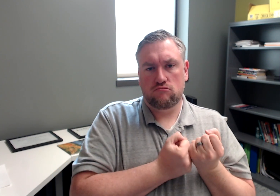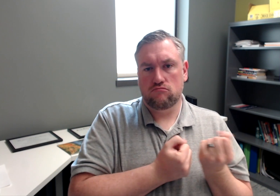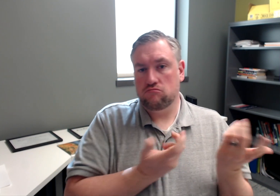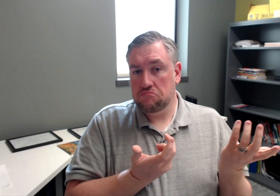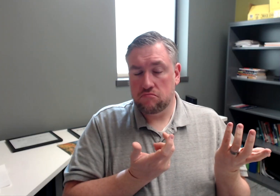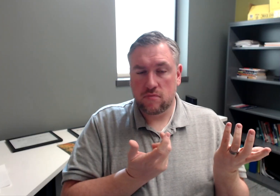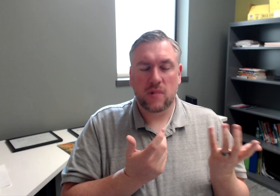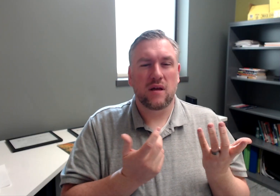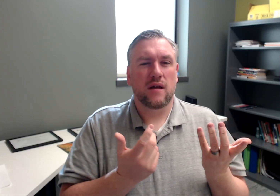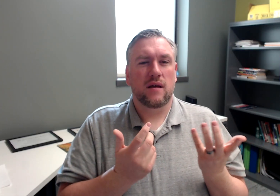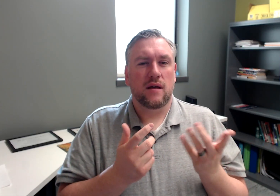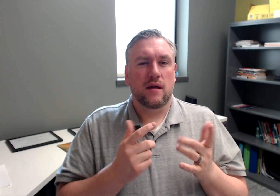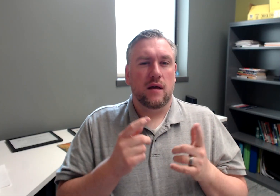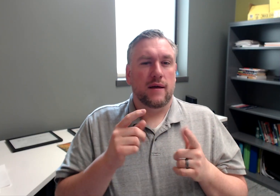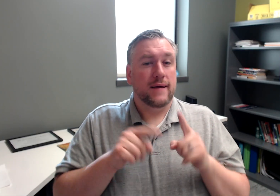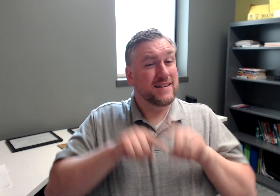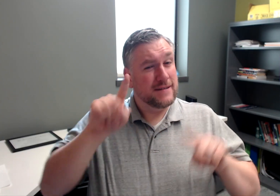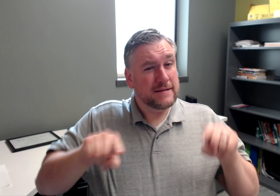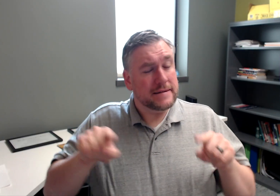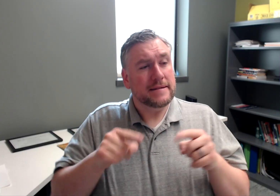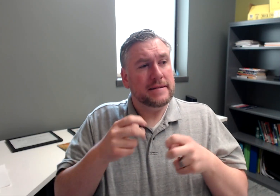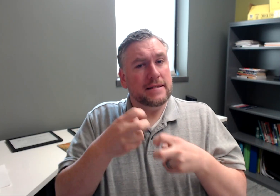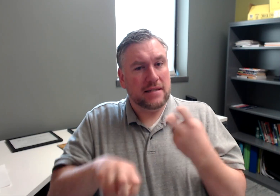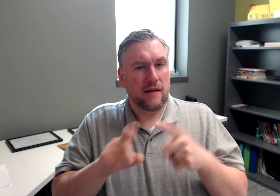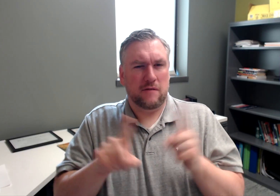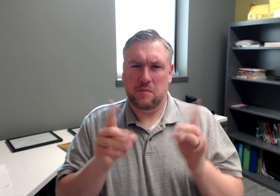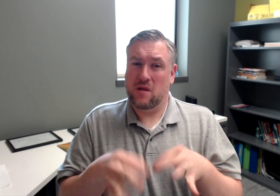the lab have more or less supports.